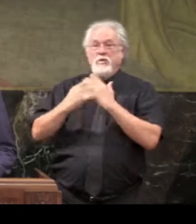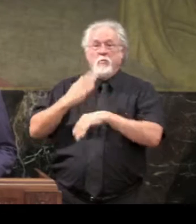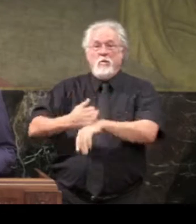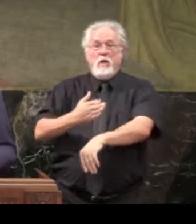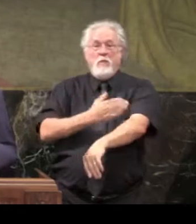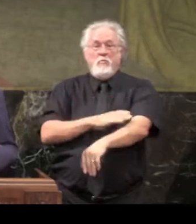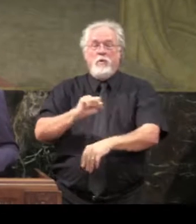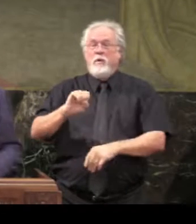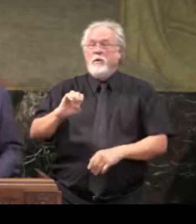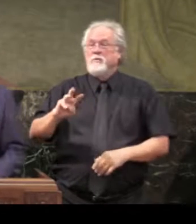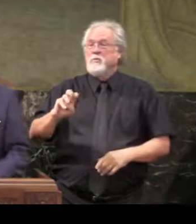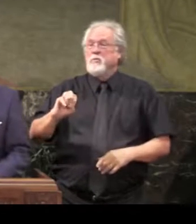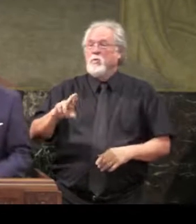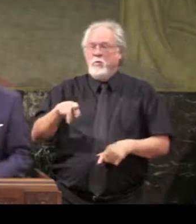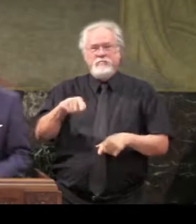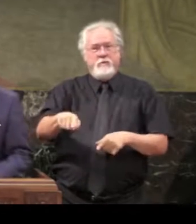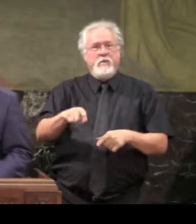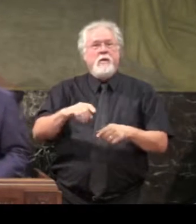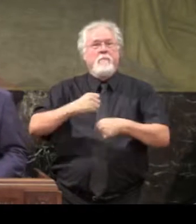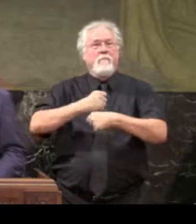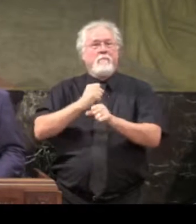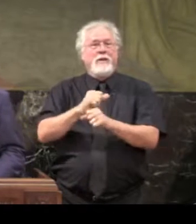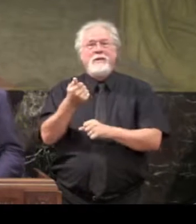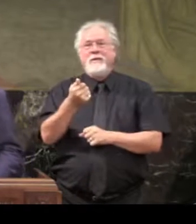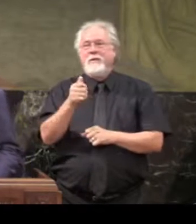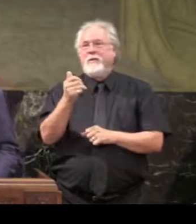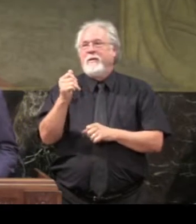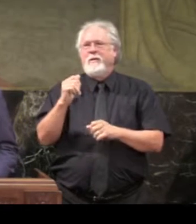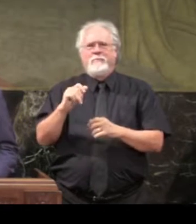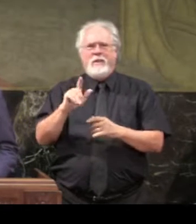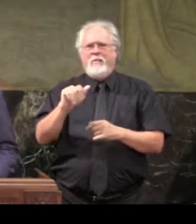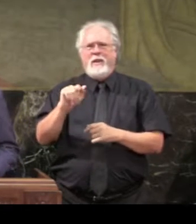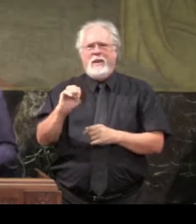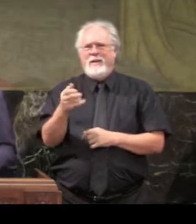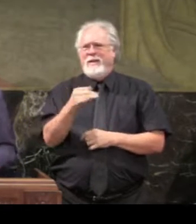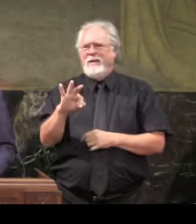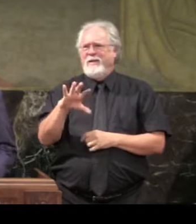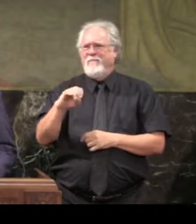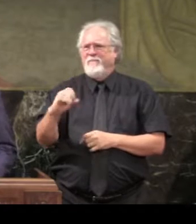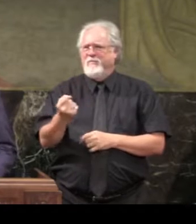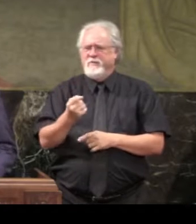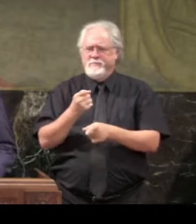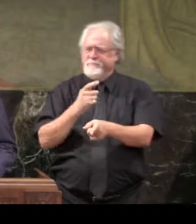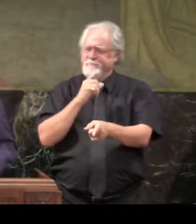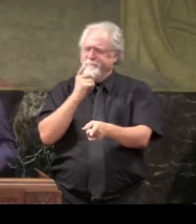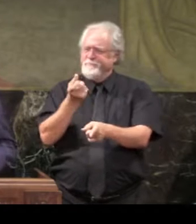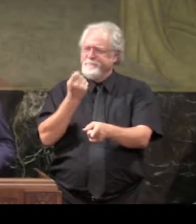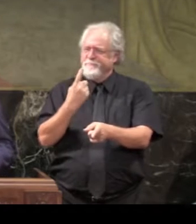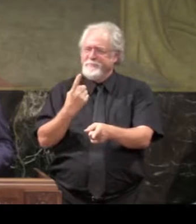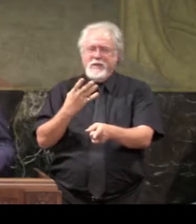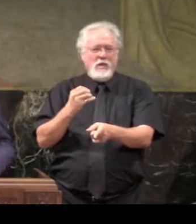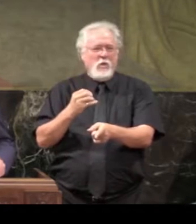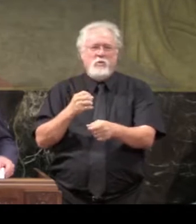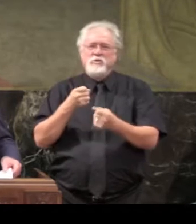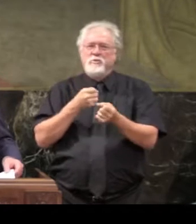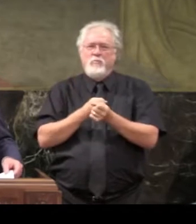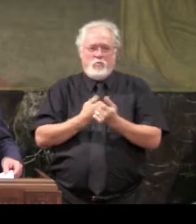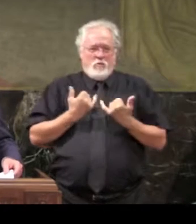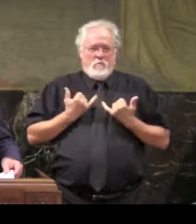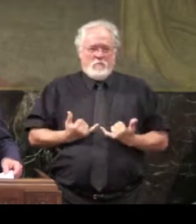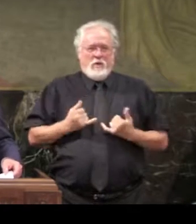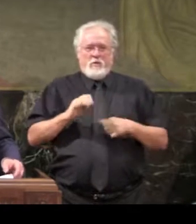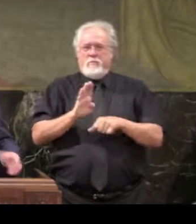that were initially constructed in the late 50s and not understood to support modern industrial